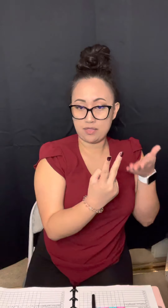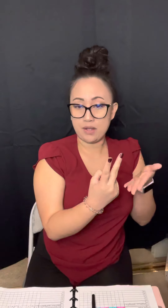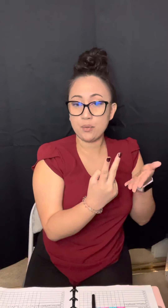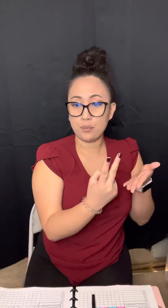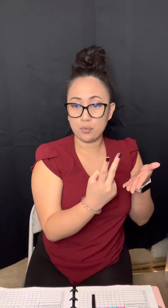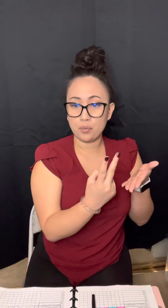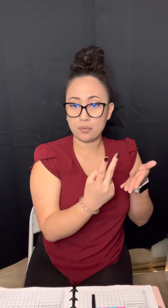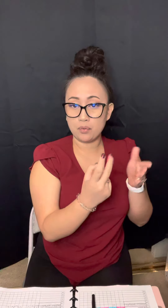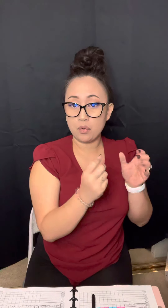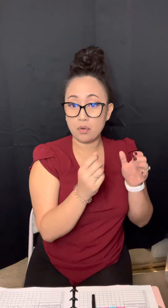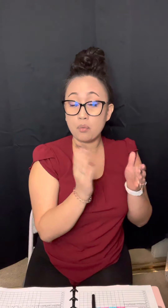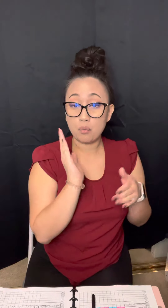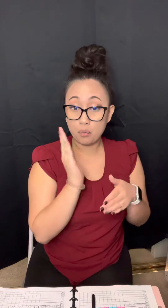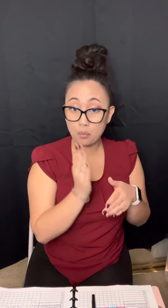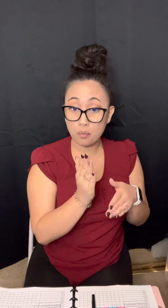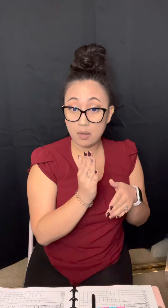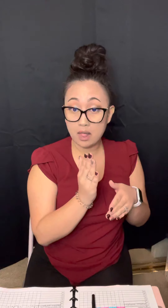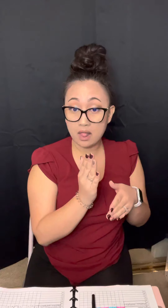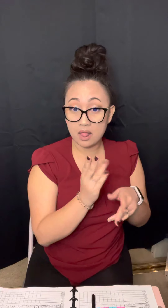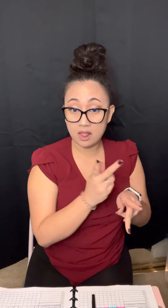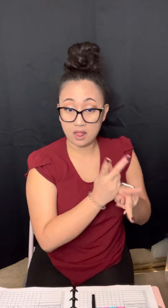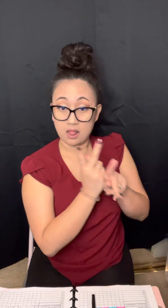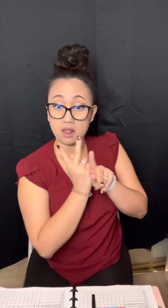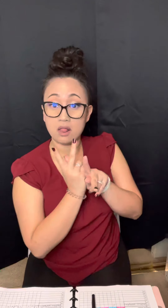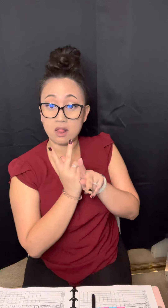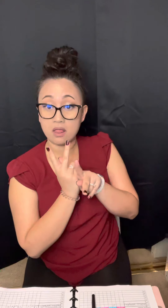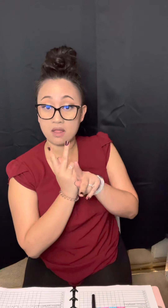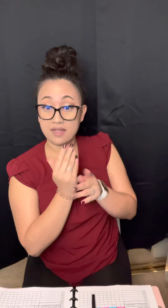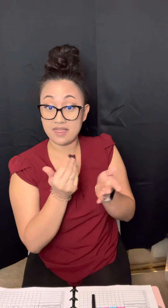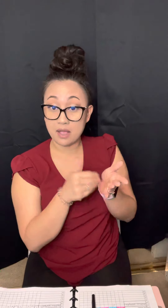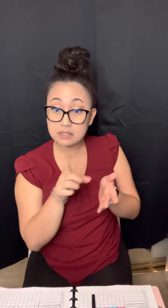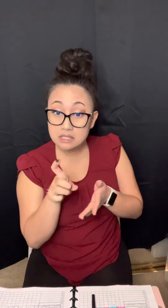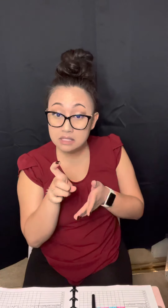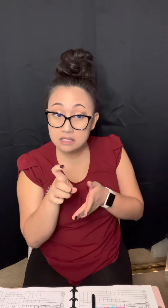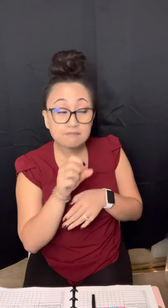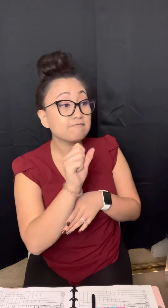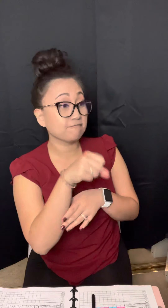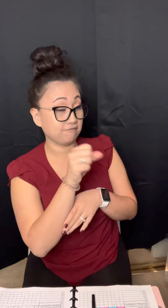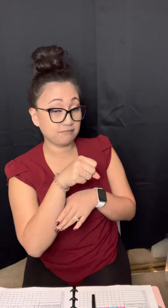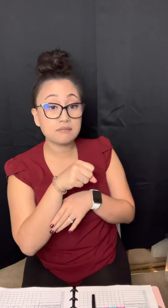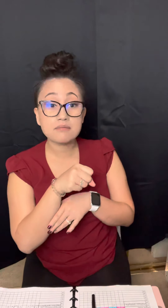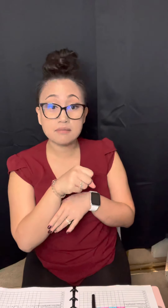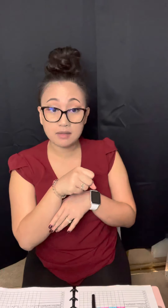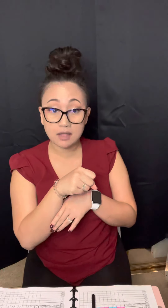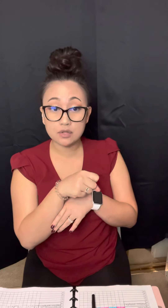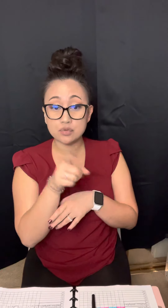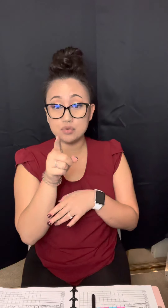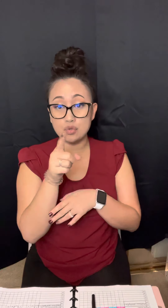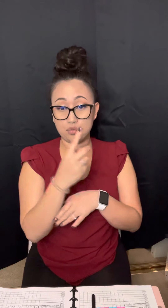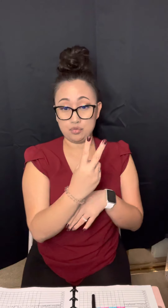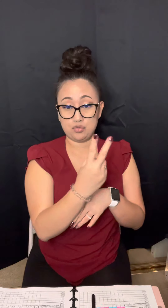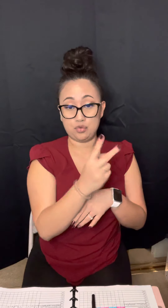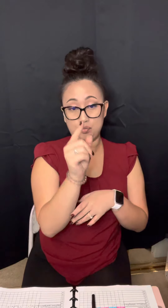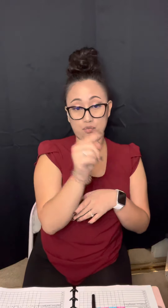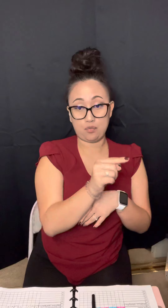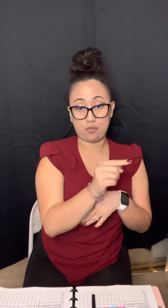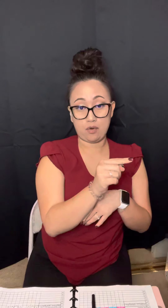Yeah, sure. Yeah. So we cross out 2 and it is left with 1,000. And then we get to